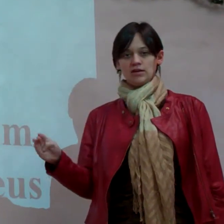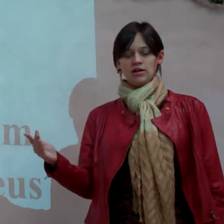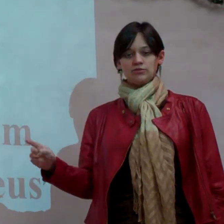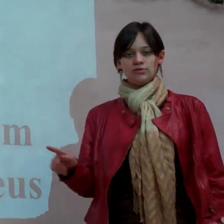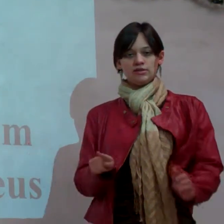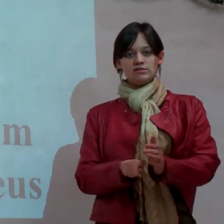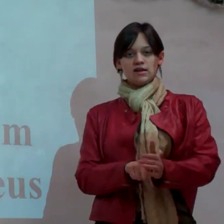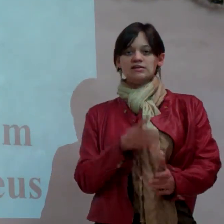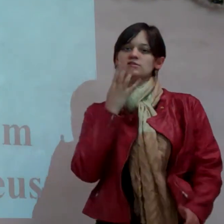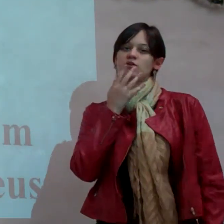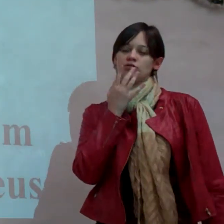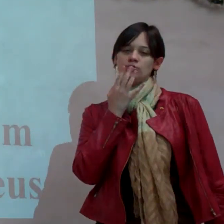Caeruleus